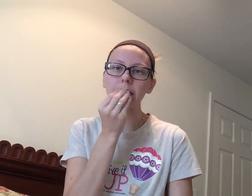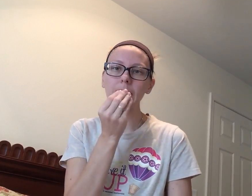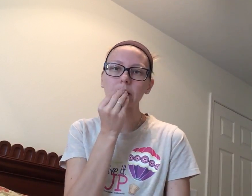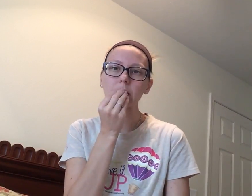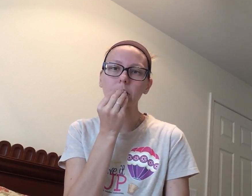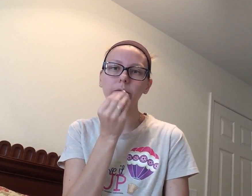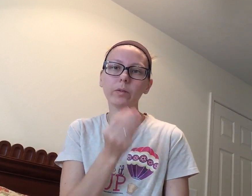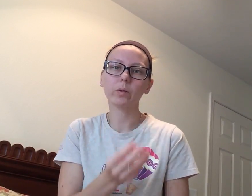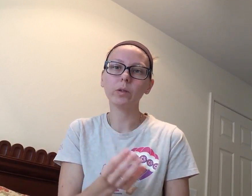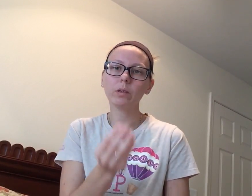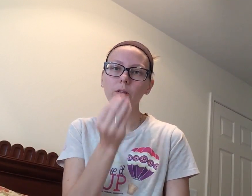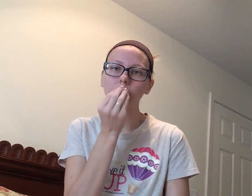Eat or food.